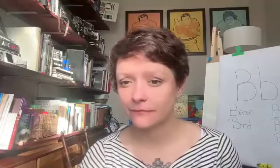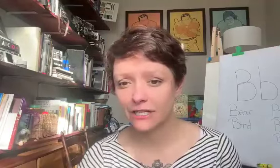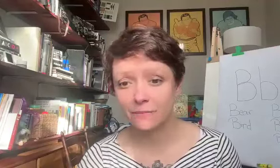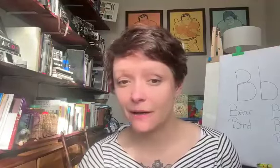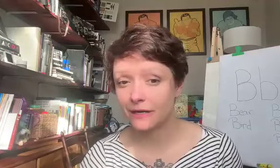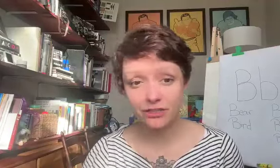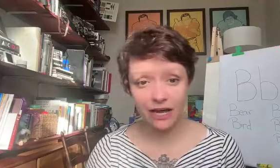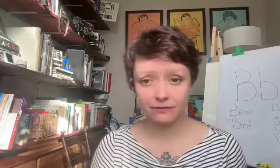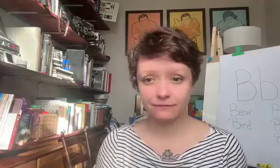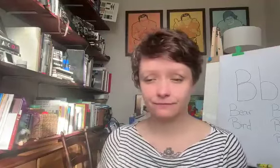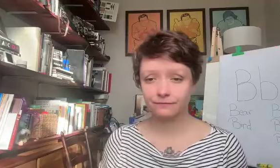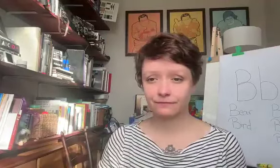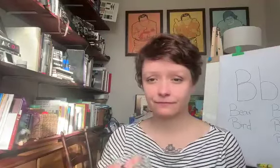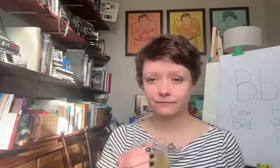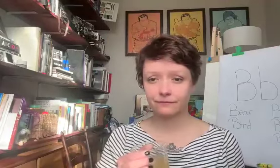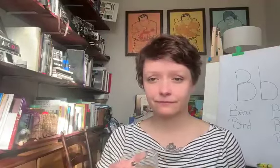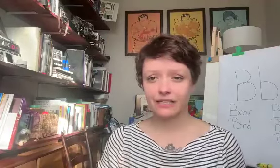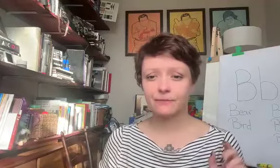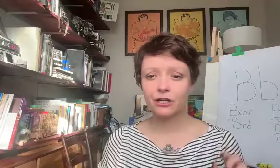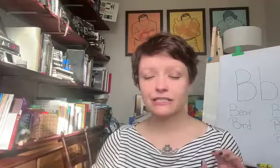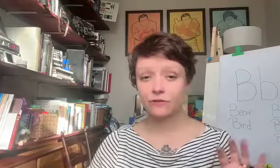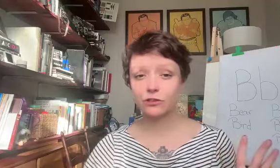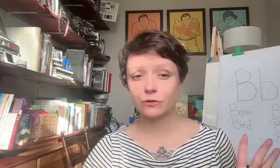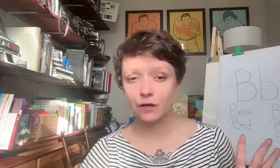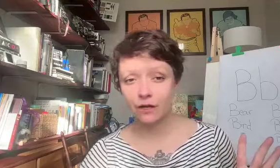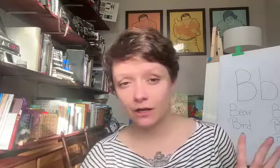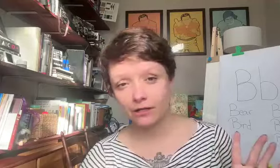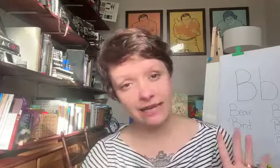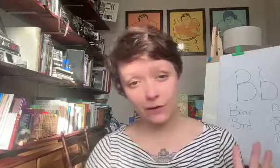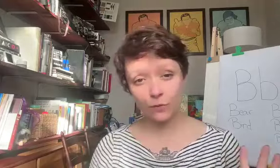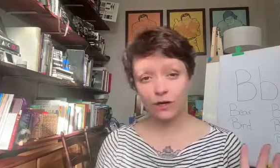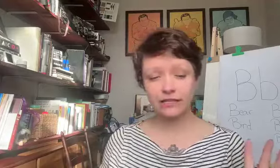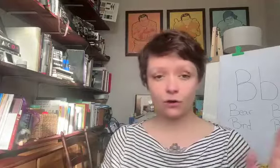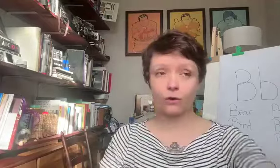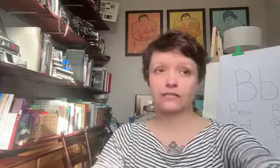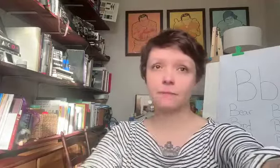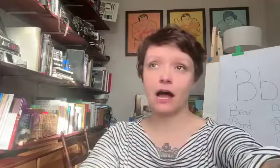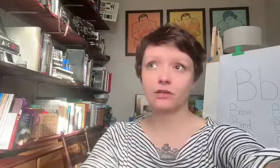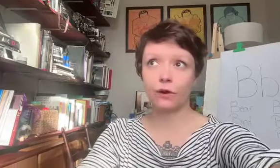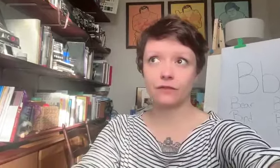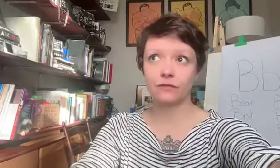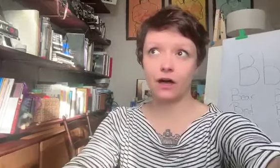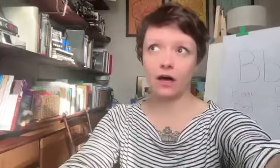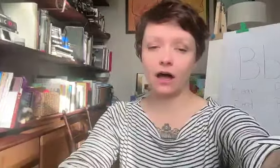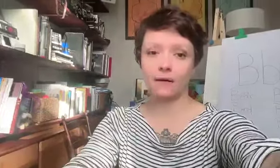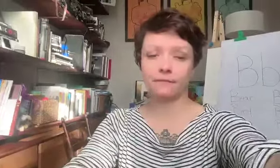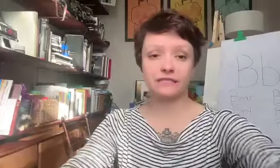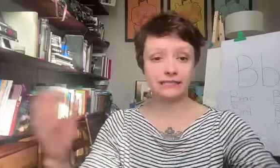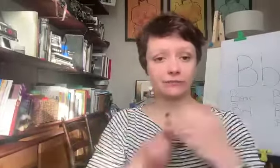And you could pop it in the chat. Because I'm curious if you do sign words that correspond with the season.